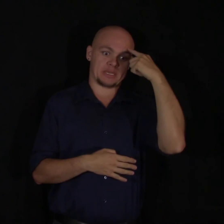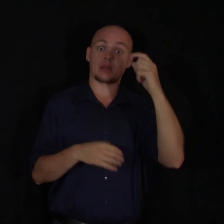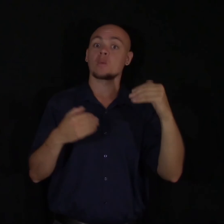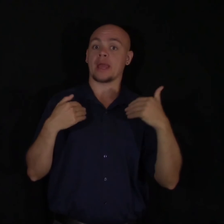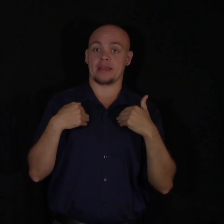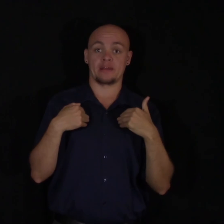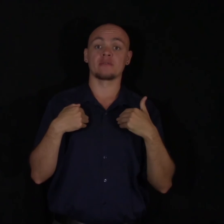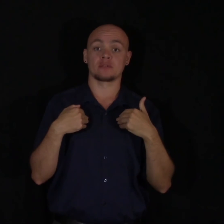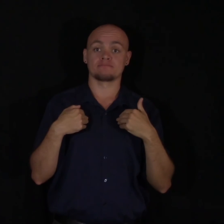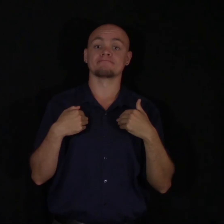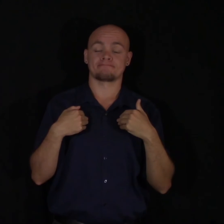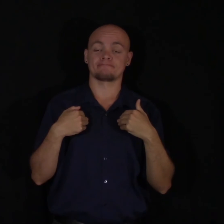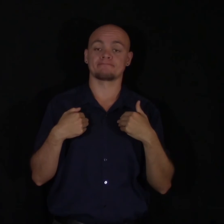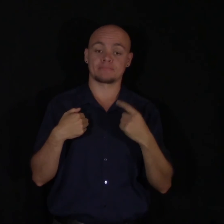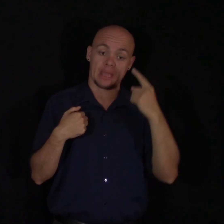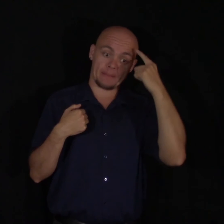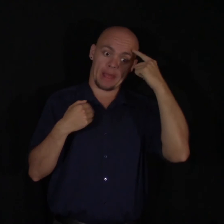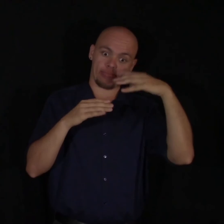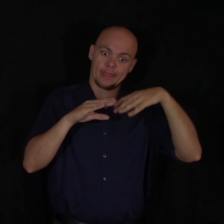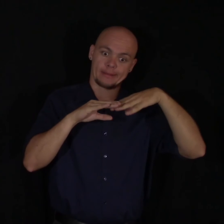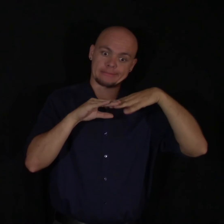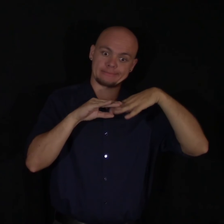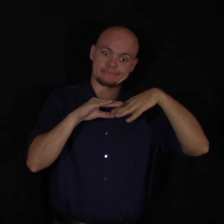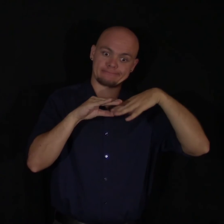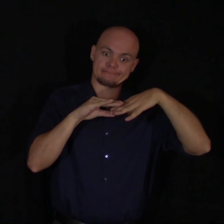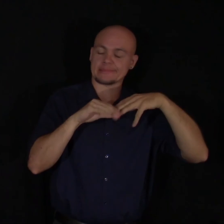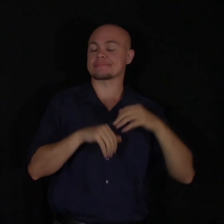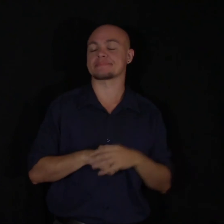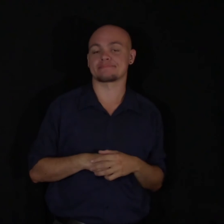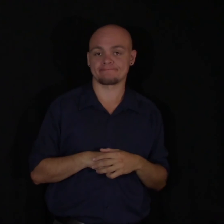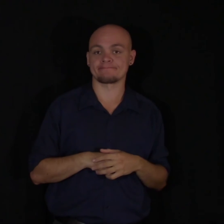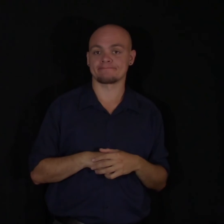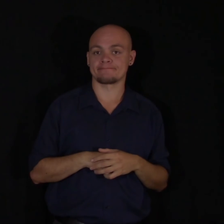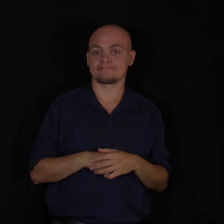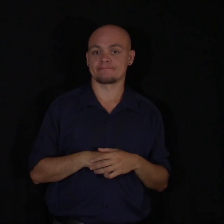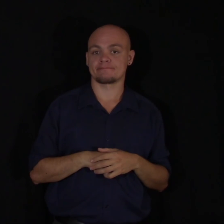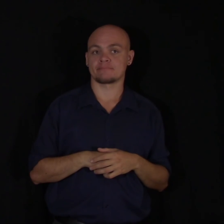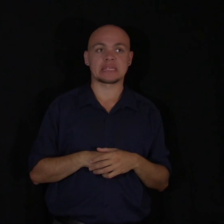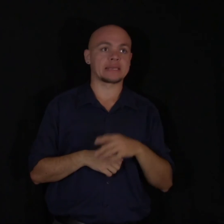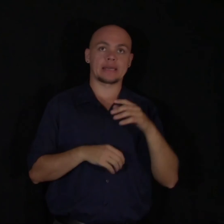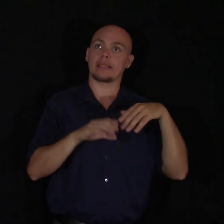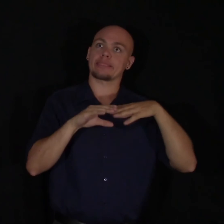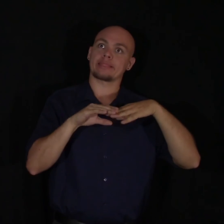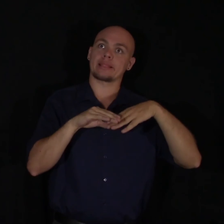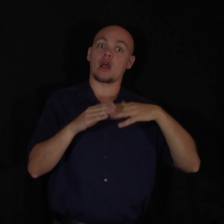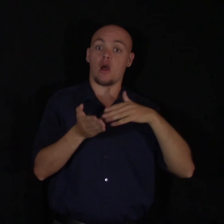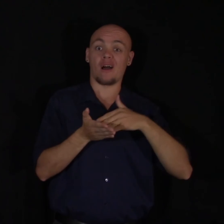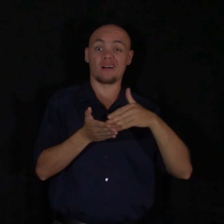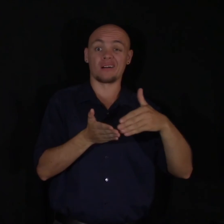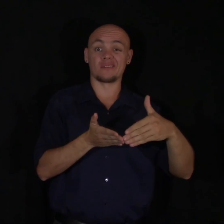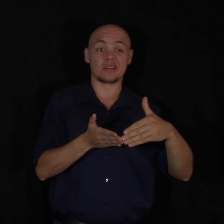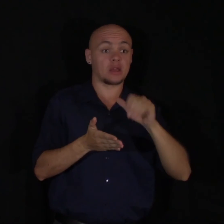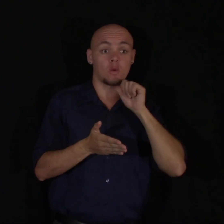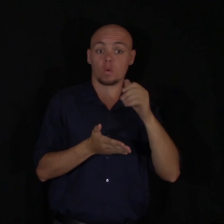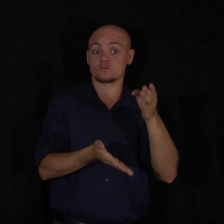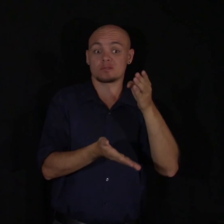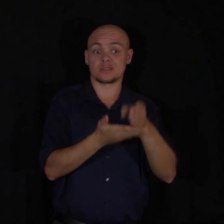We all have a mind that chatters. So often won't stop chattering.